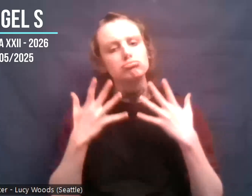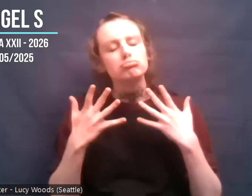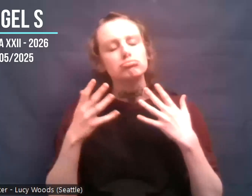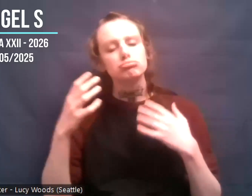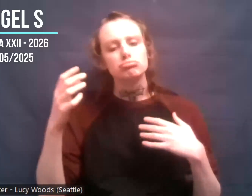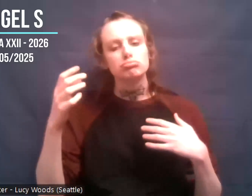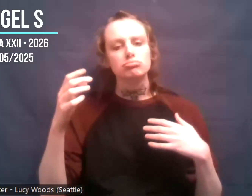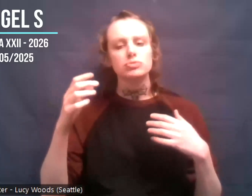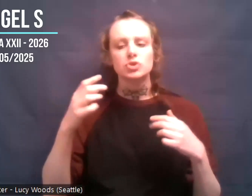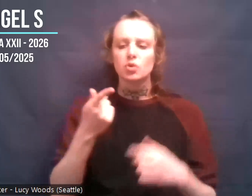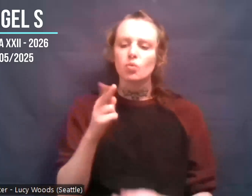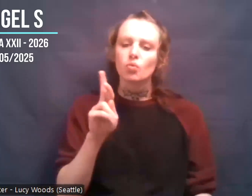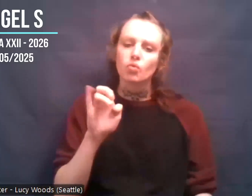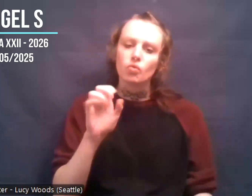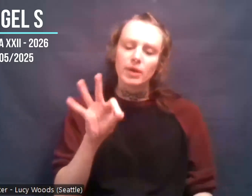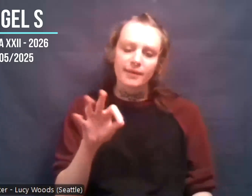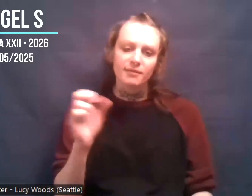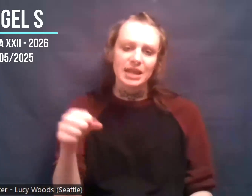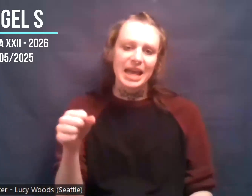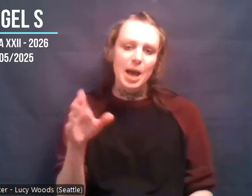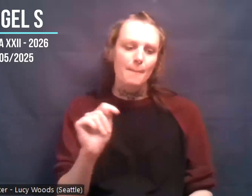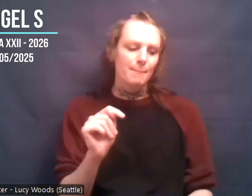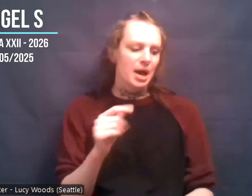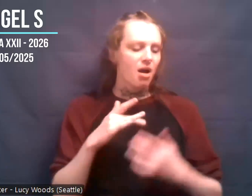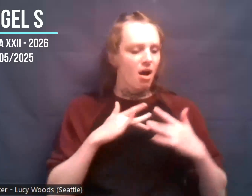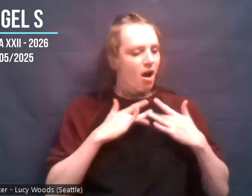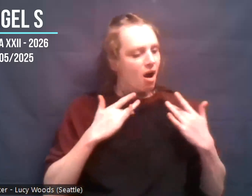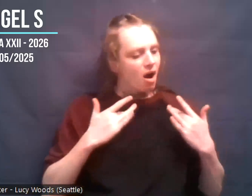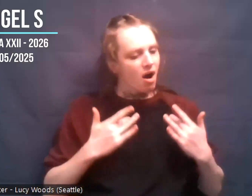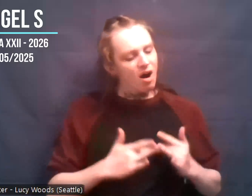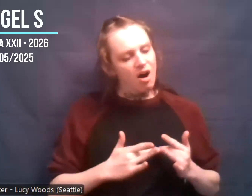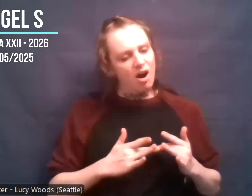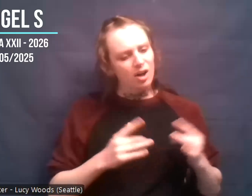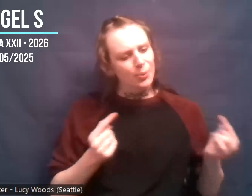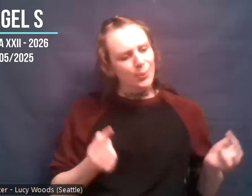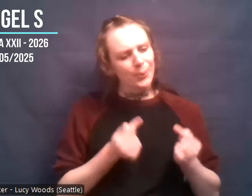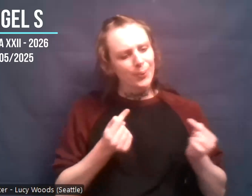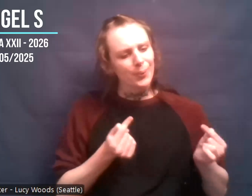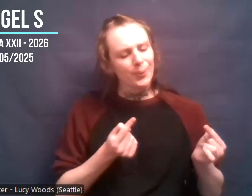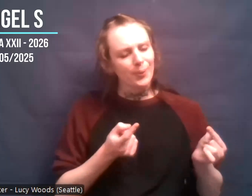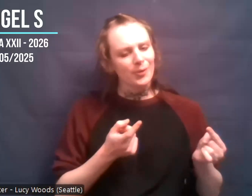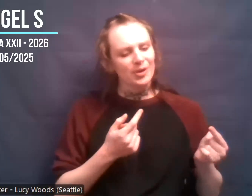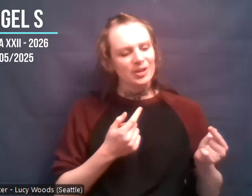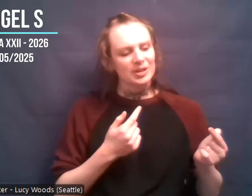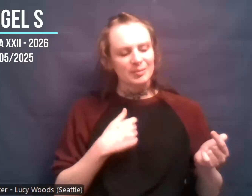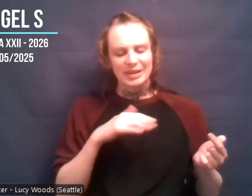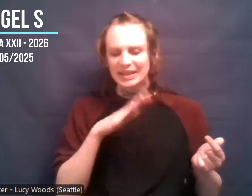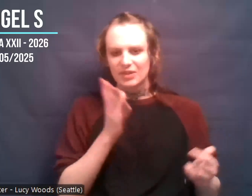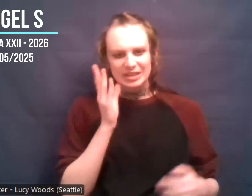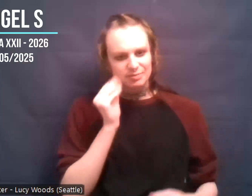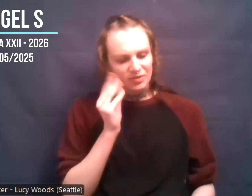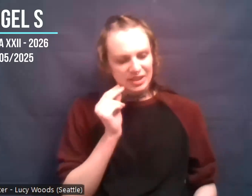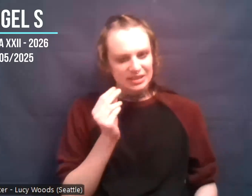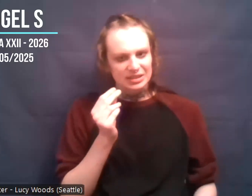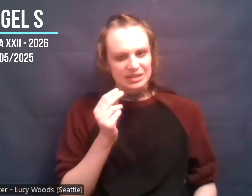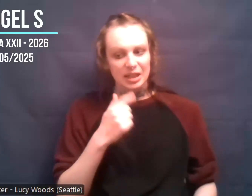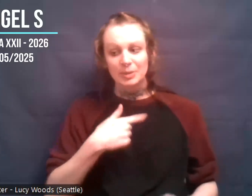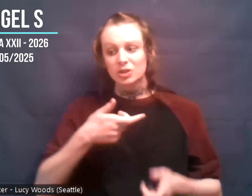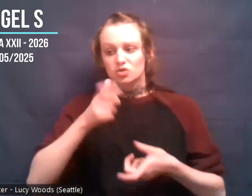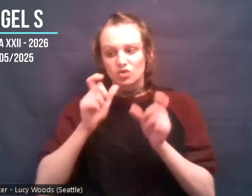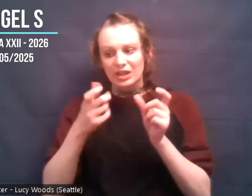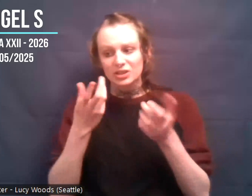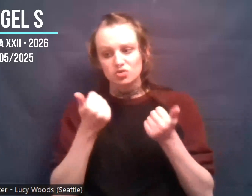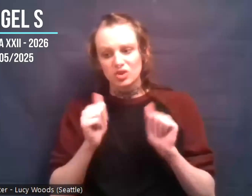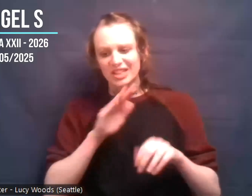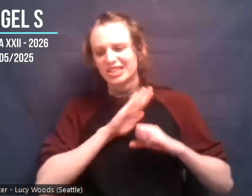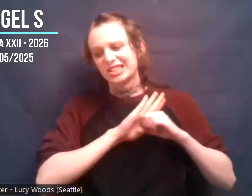know what to do with that pain. And drinking, which was my solution for everything, wasn't working for that pain. I had suicidal ideations in the